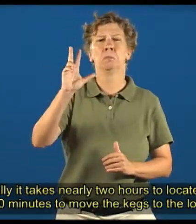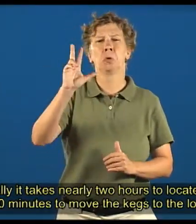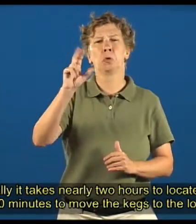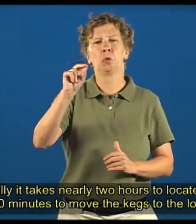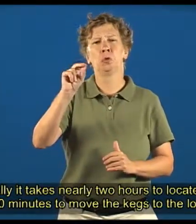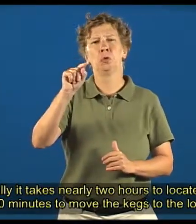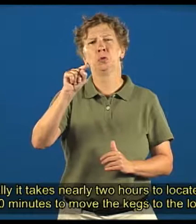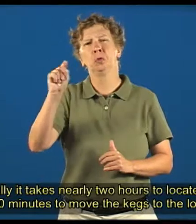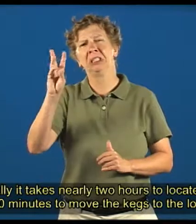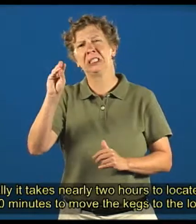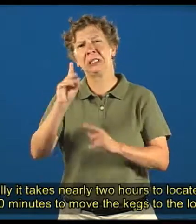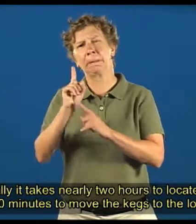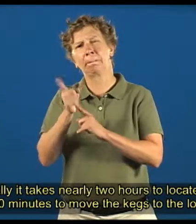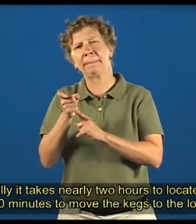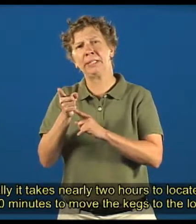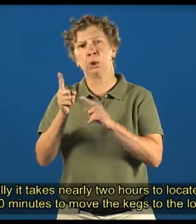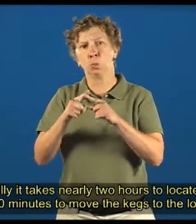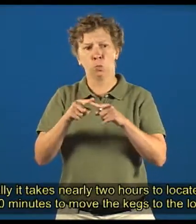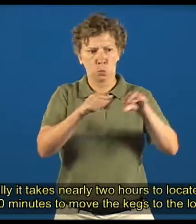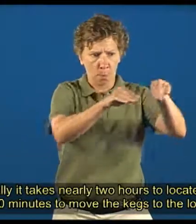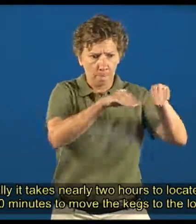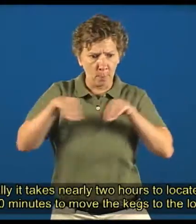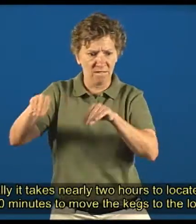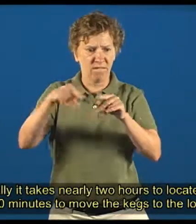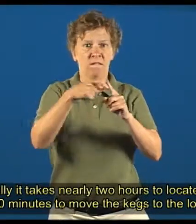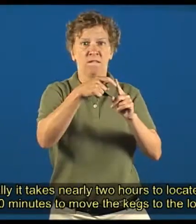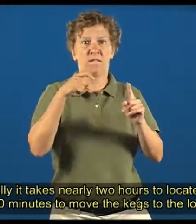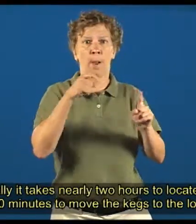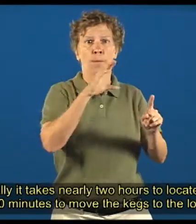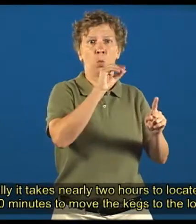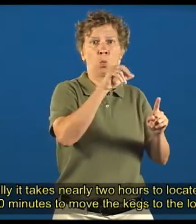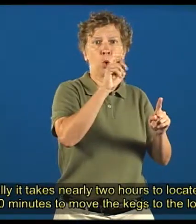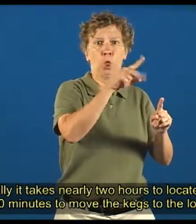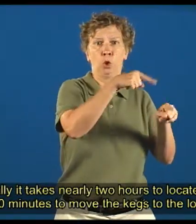30 to 60 minutes to move the kegs to the loading dock,